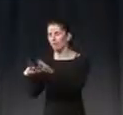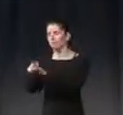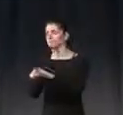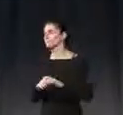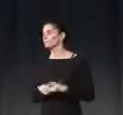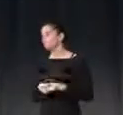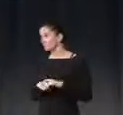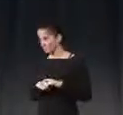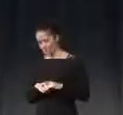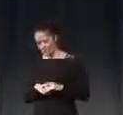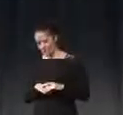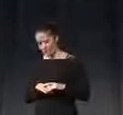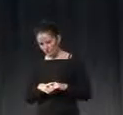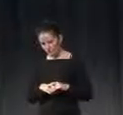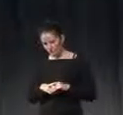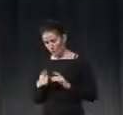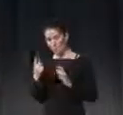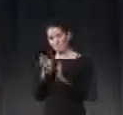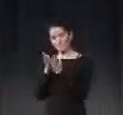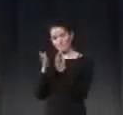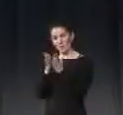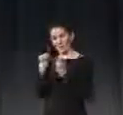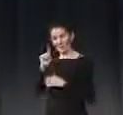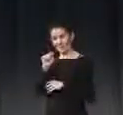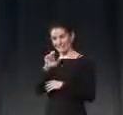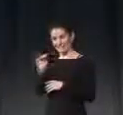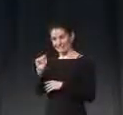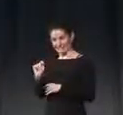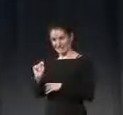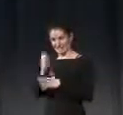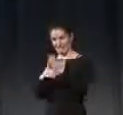handbook first published in the 1950s,